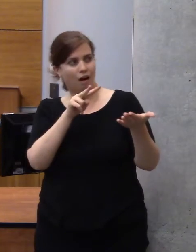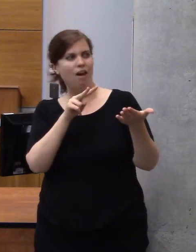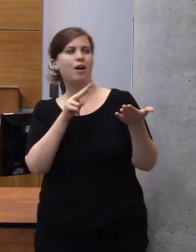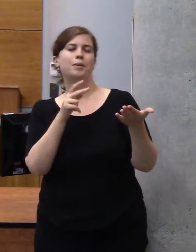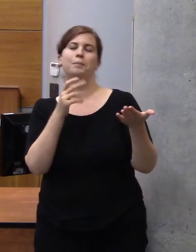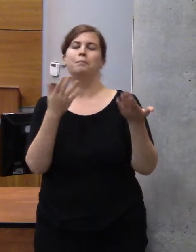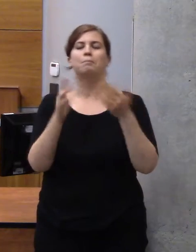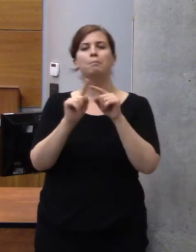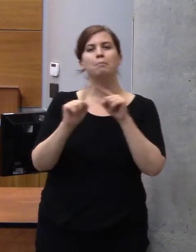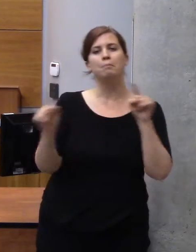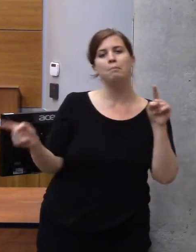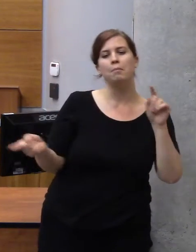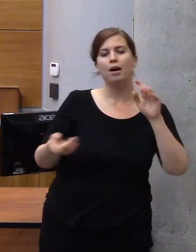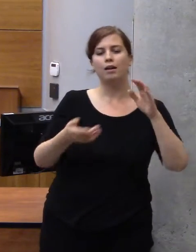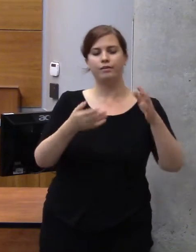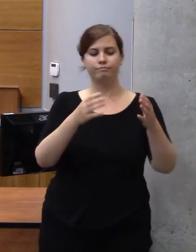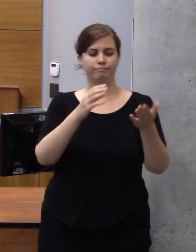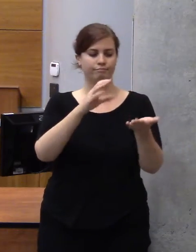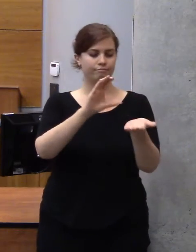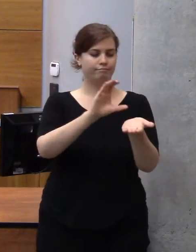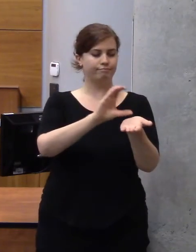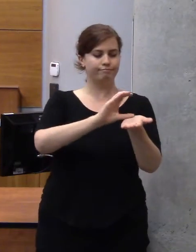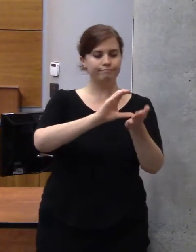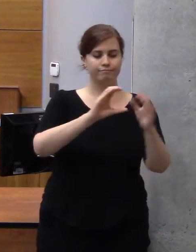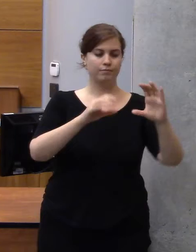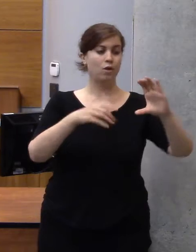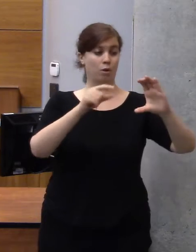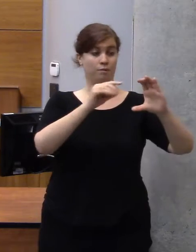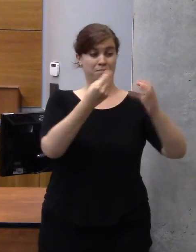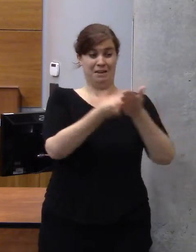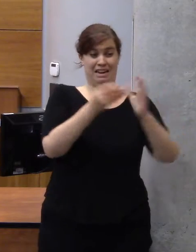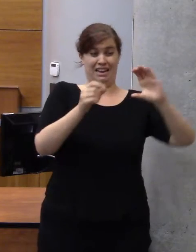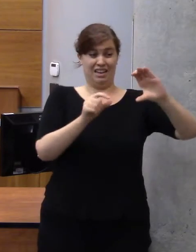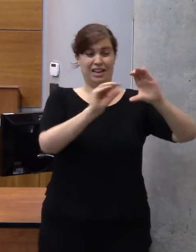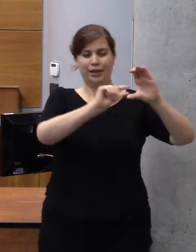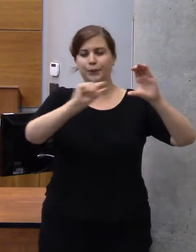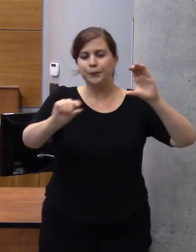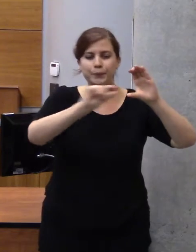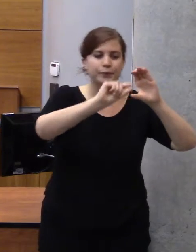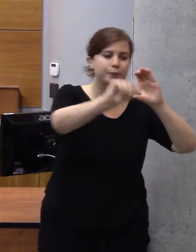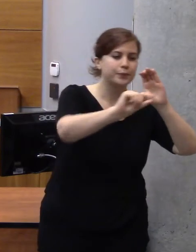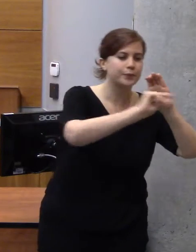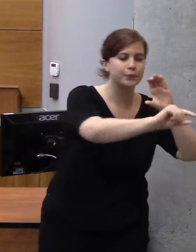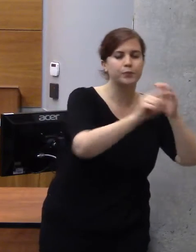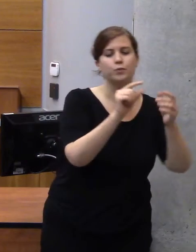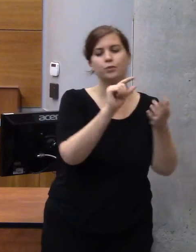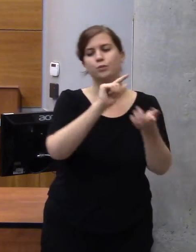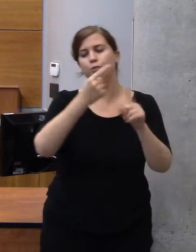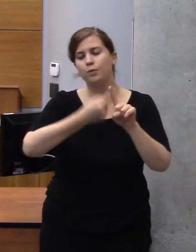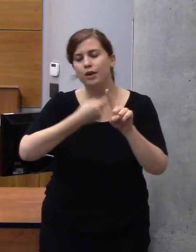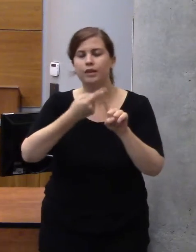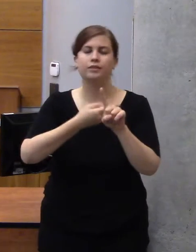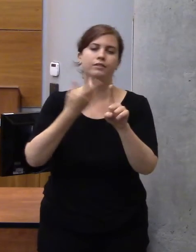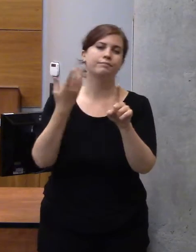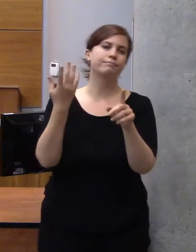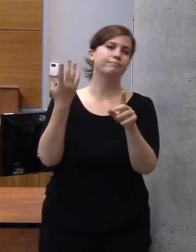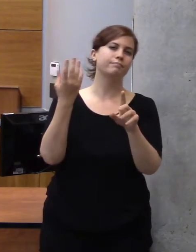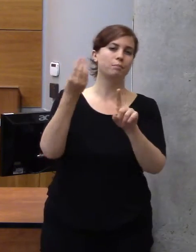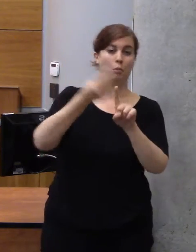overhead costs like the electricity and the building, rent, and or your mortgage if your organization owns the